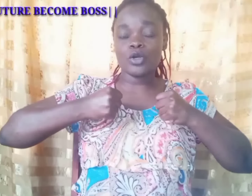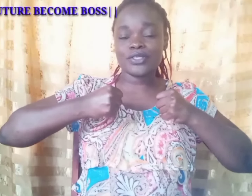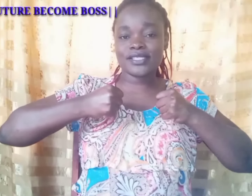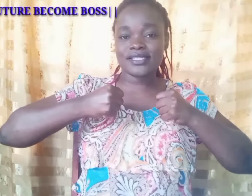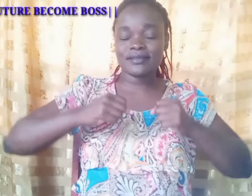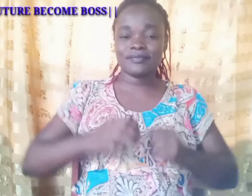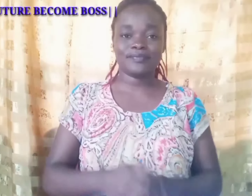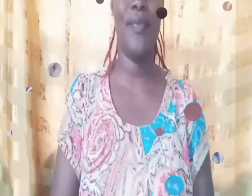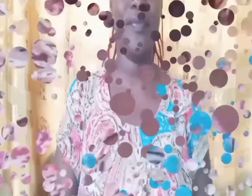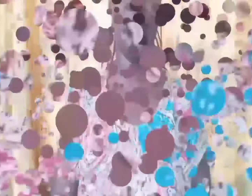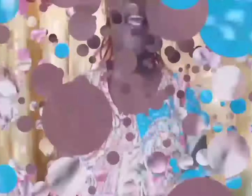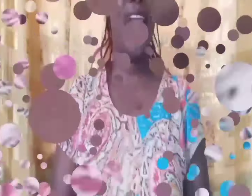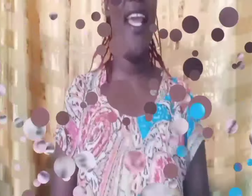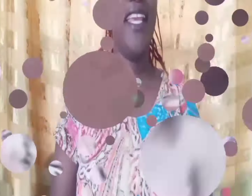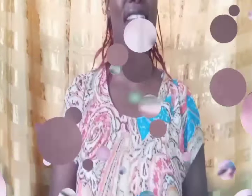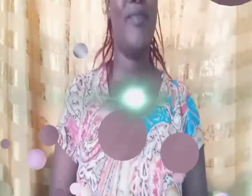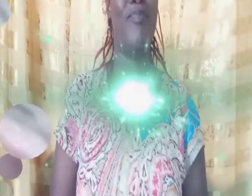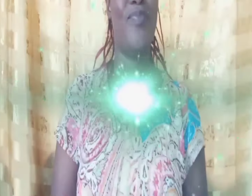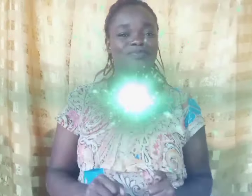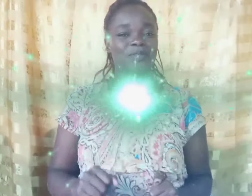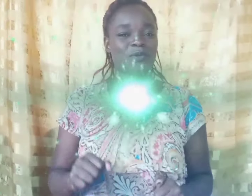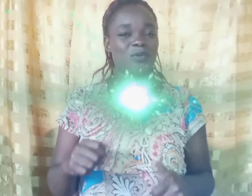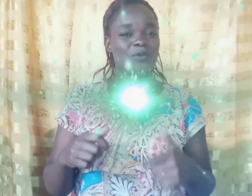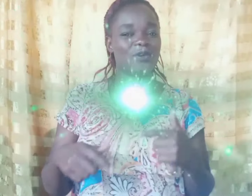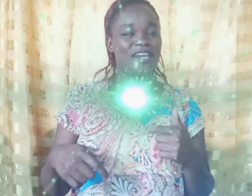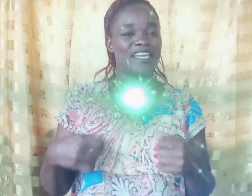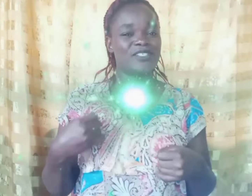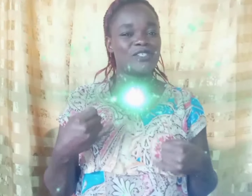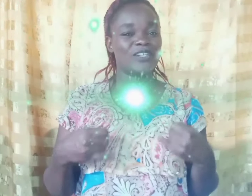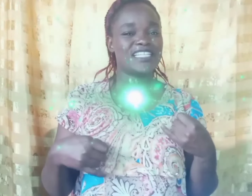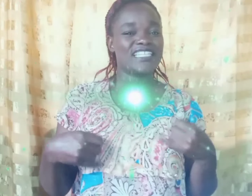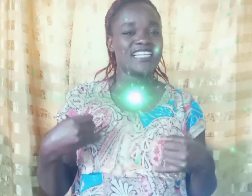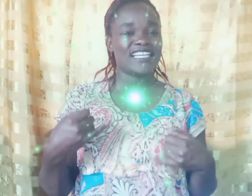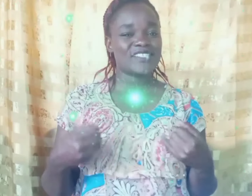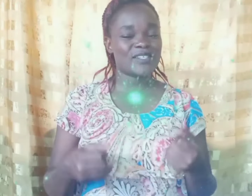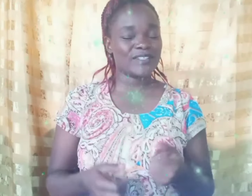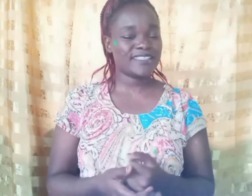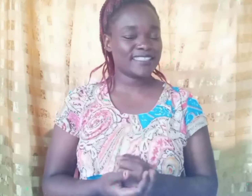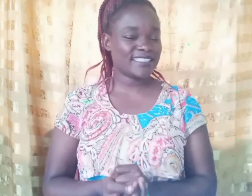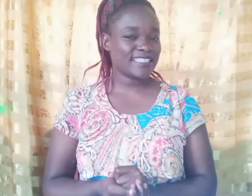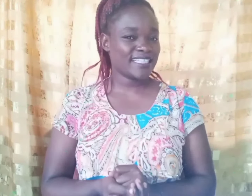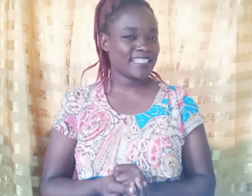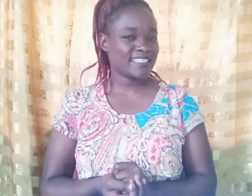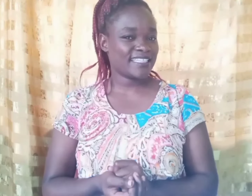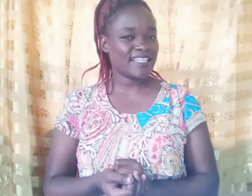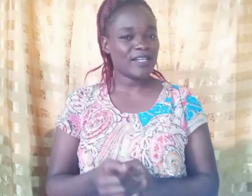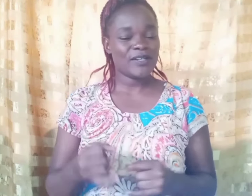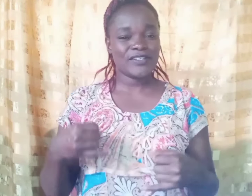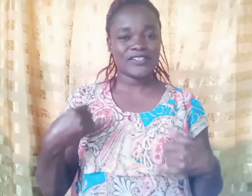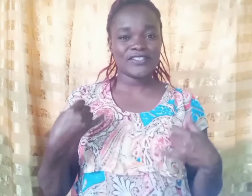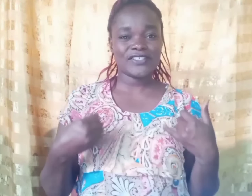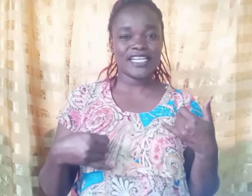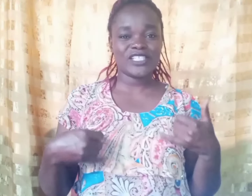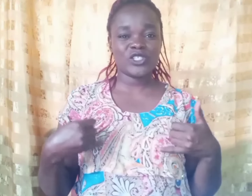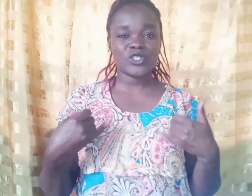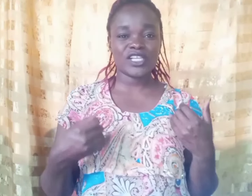Boss. Hey, who enjoyed the lesson? Who enjoyed